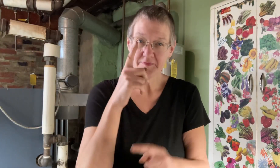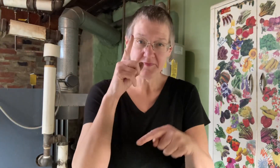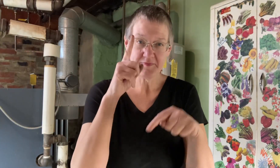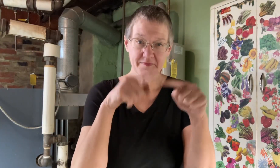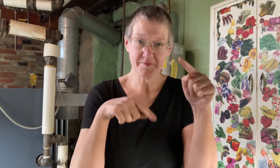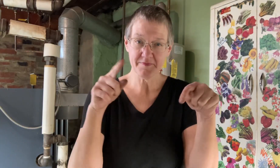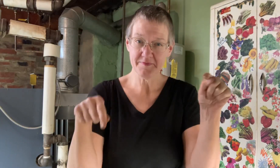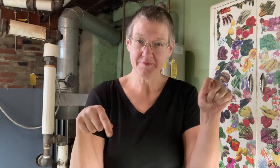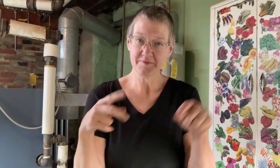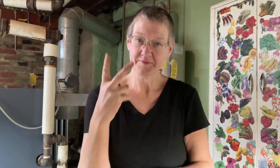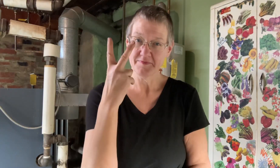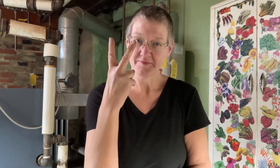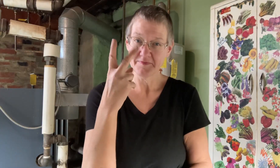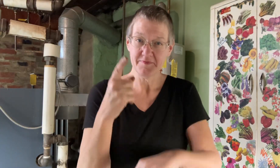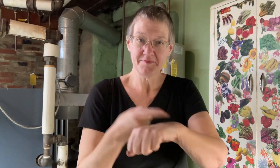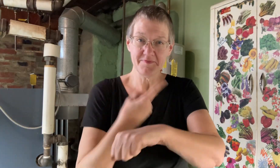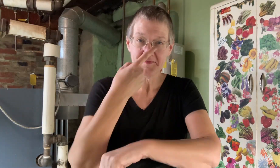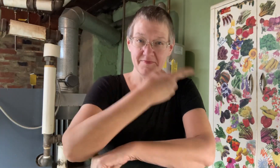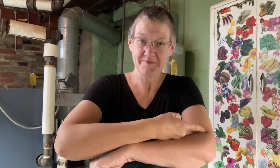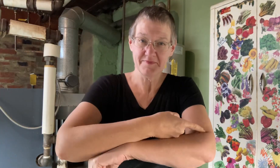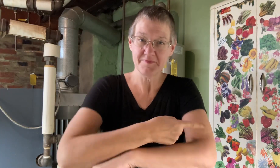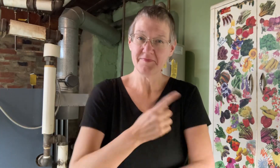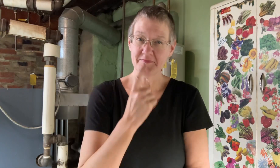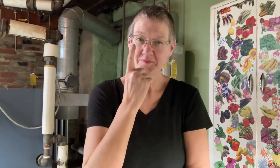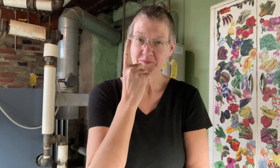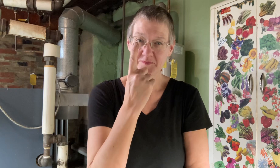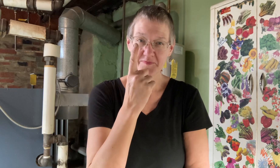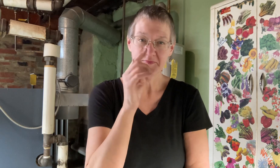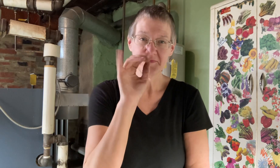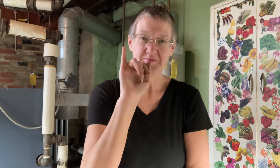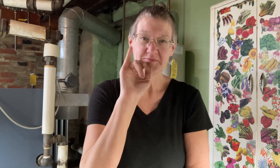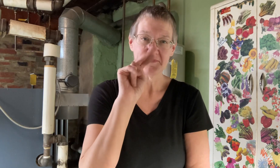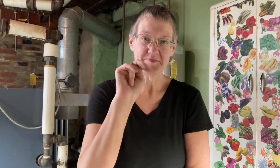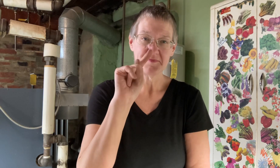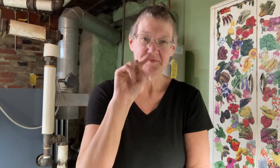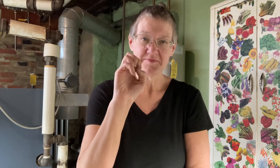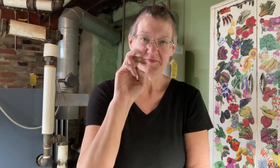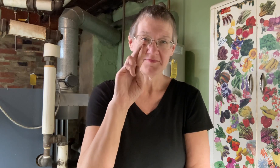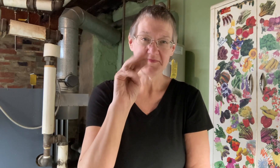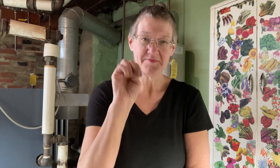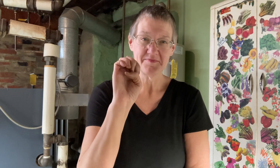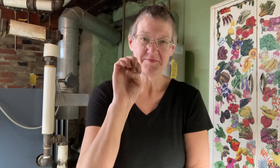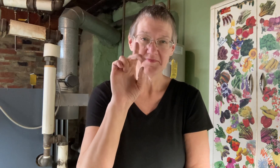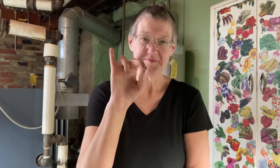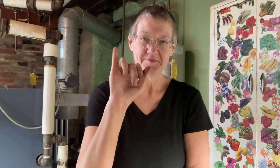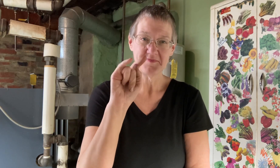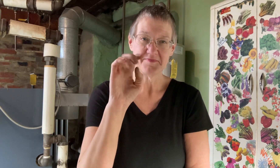Now I'm growing 3 varieties, 2 long day and 1 intermediate day.